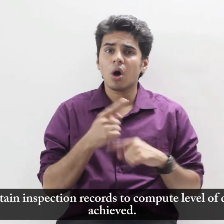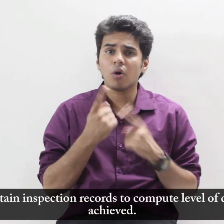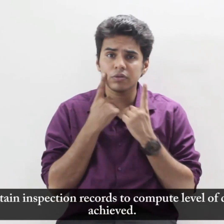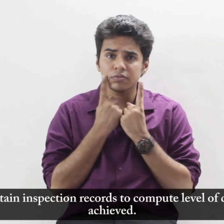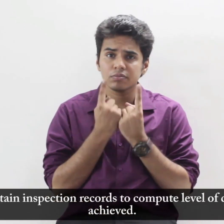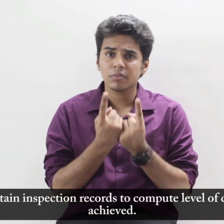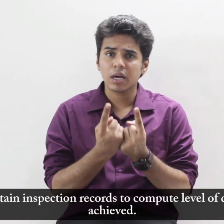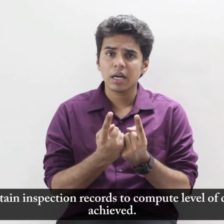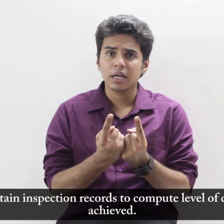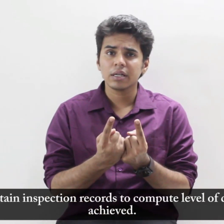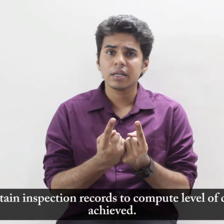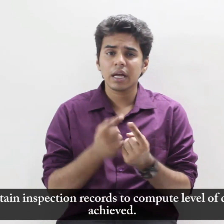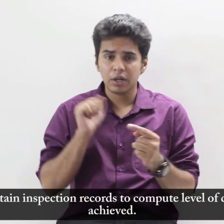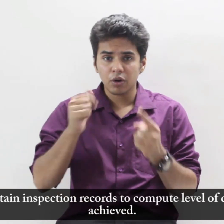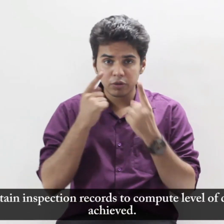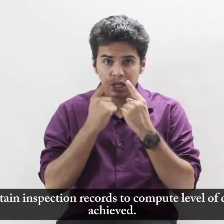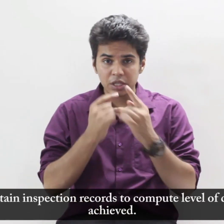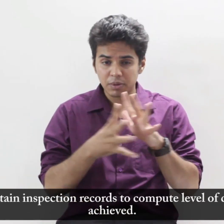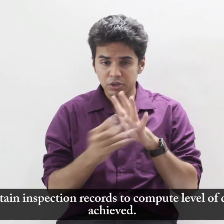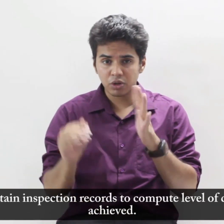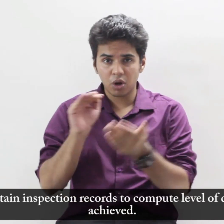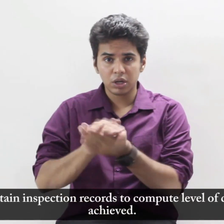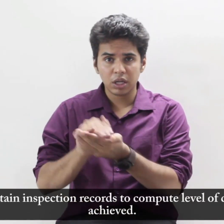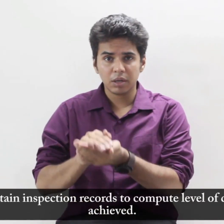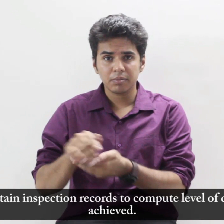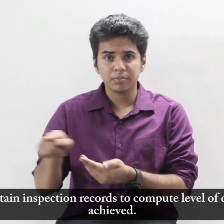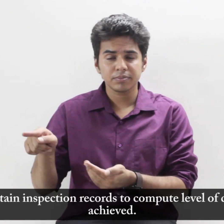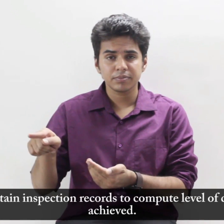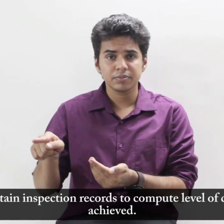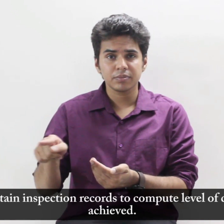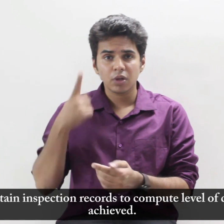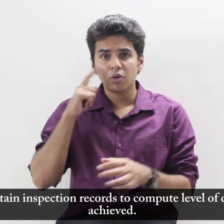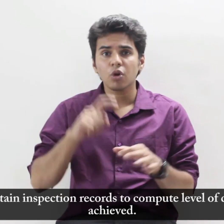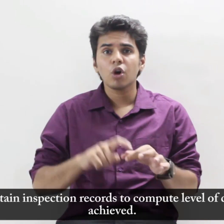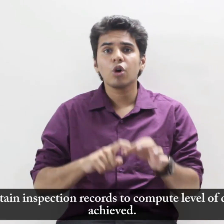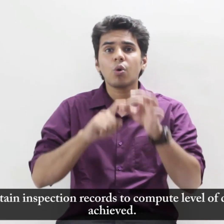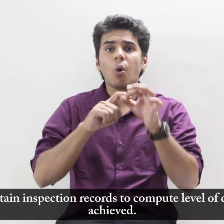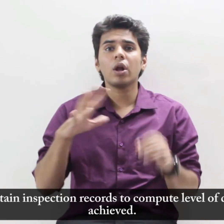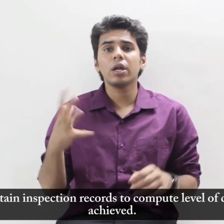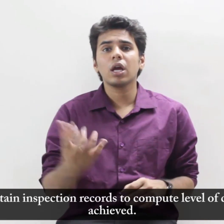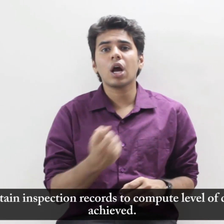Always maintain inspection records to compute level of quality control achieved.